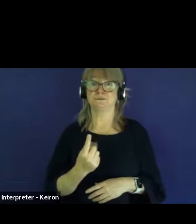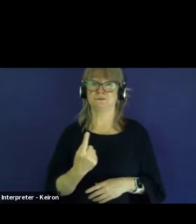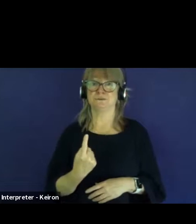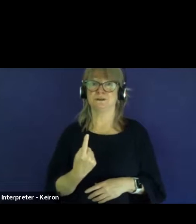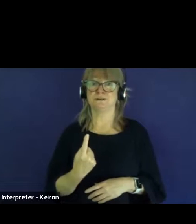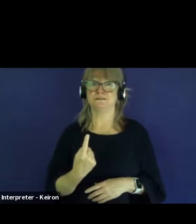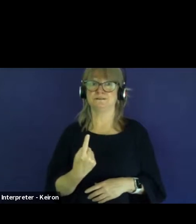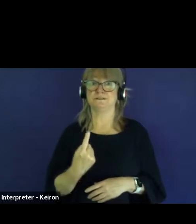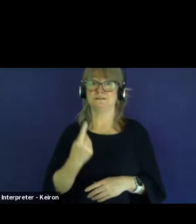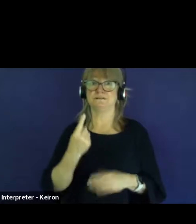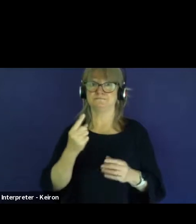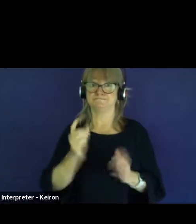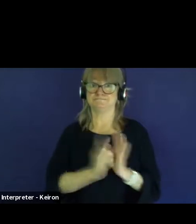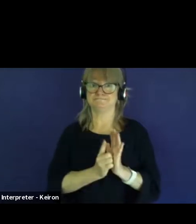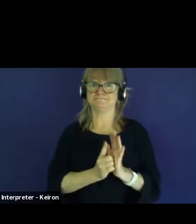4, 3, 2, 1.